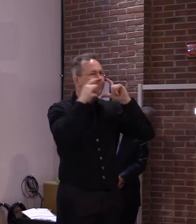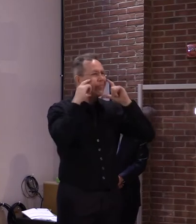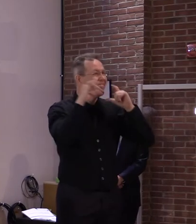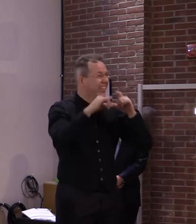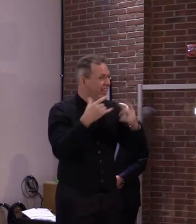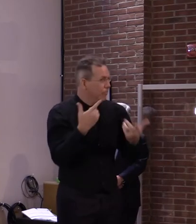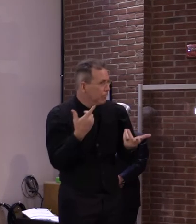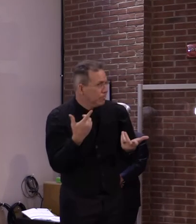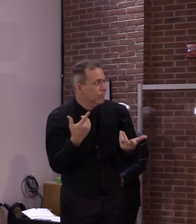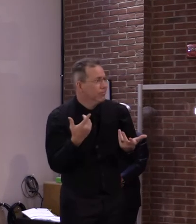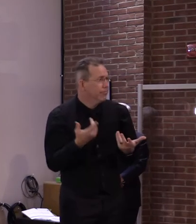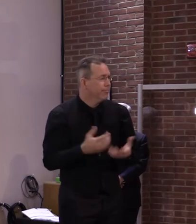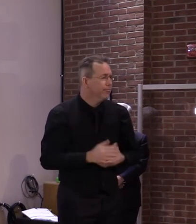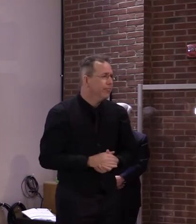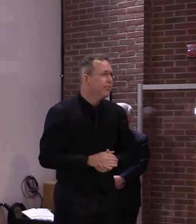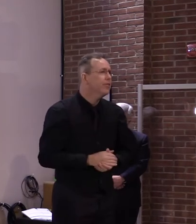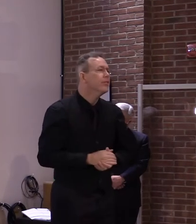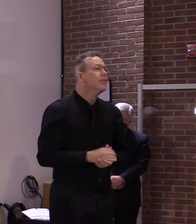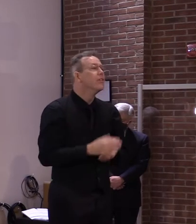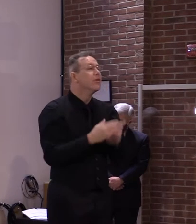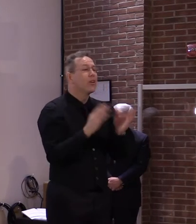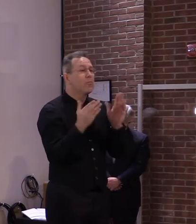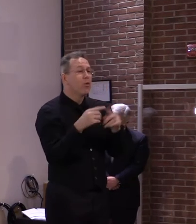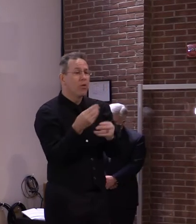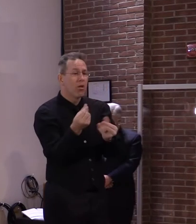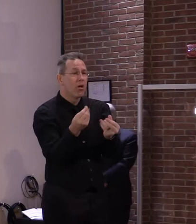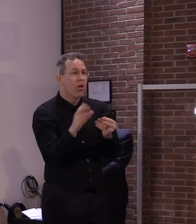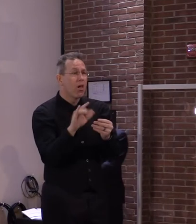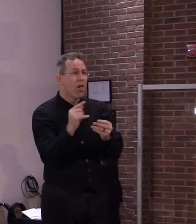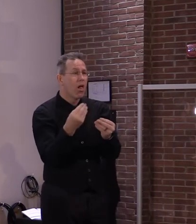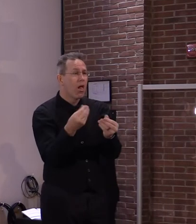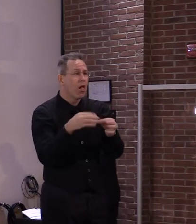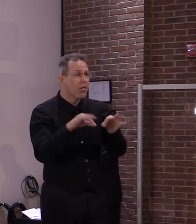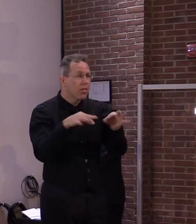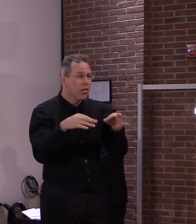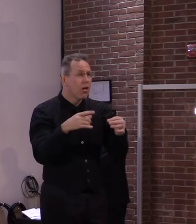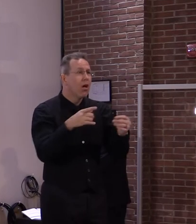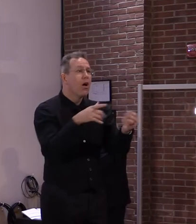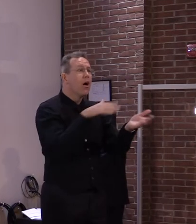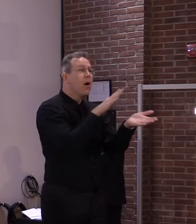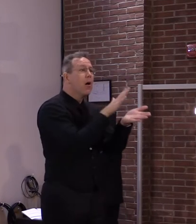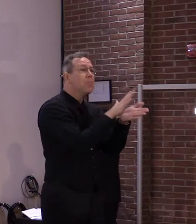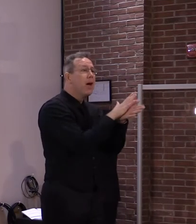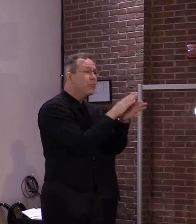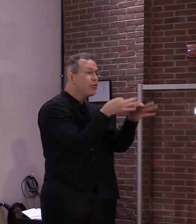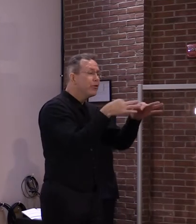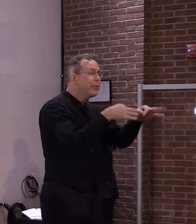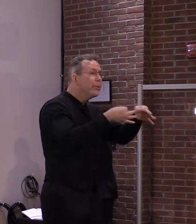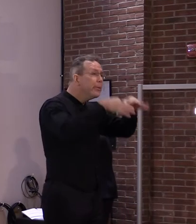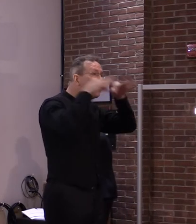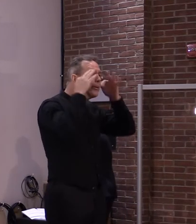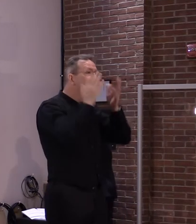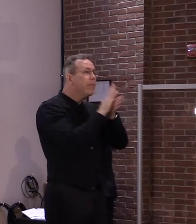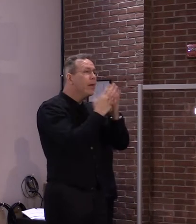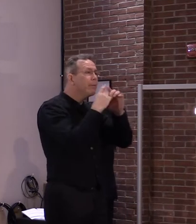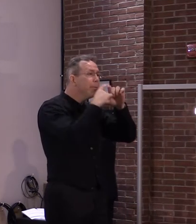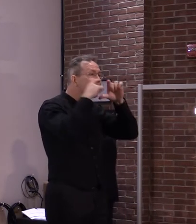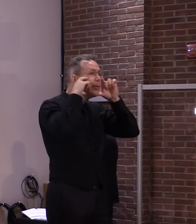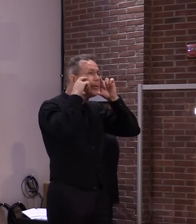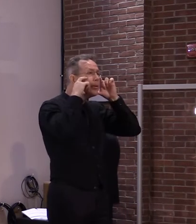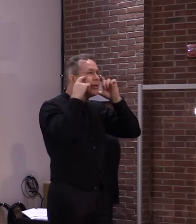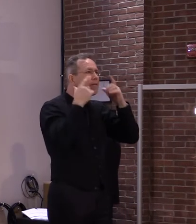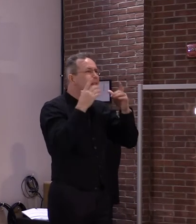incremental benefit from uh the more medical mask which is not much more available now in